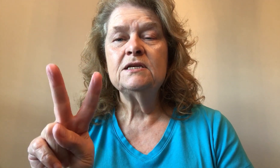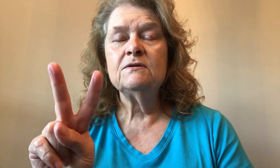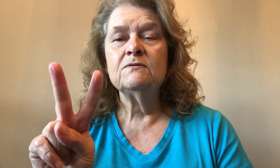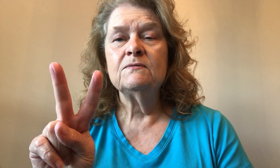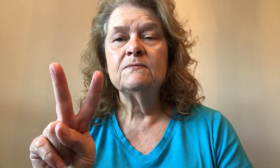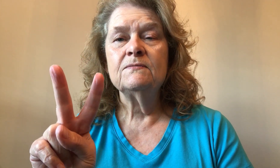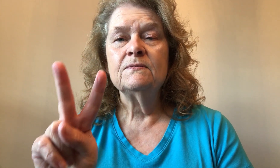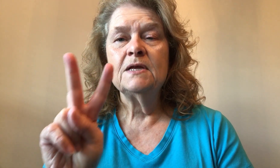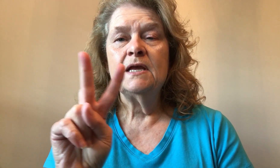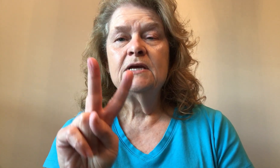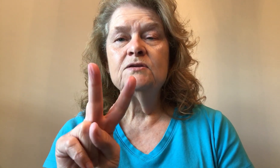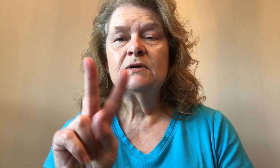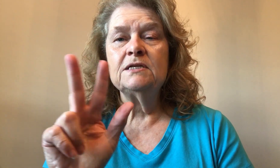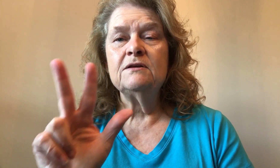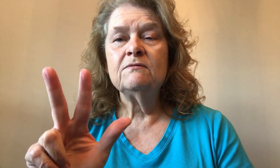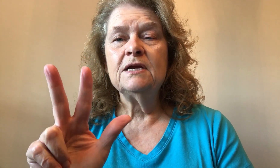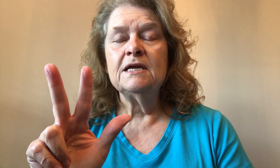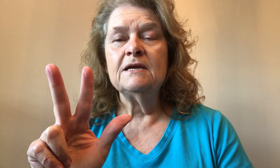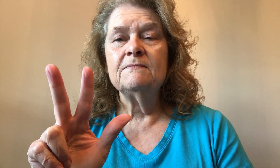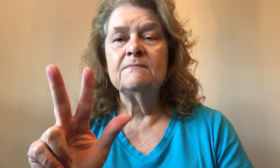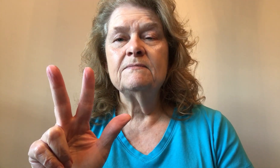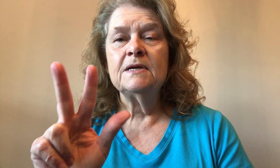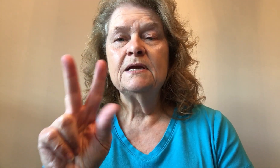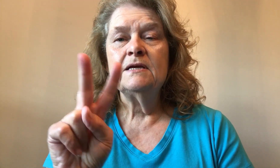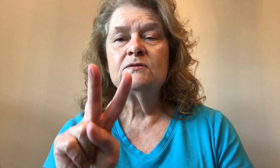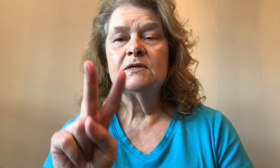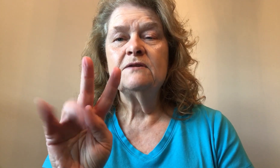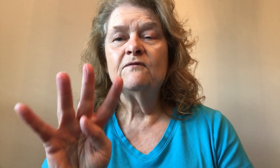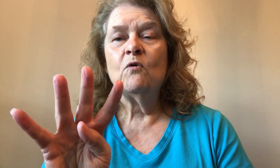22, 23, 24,